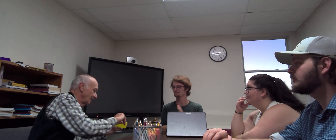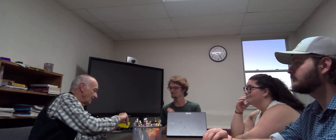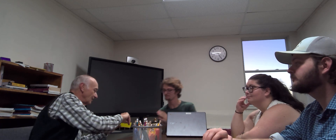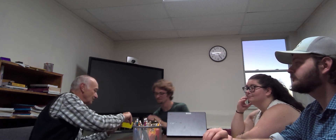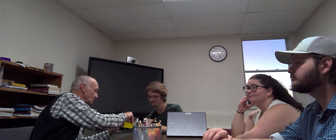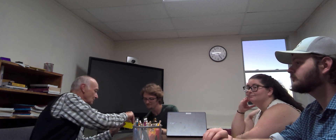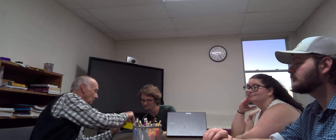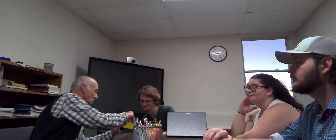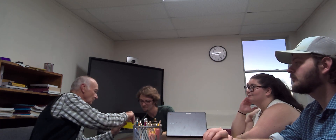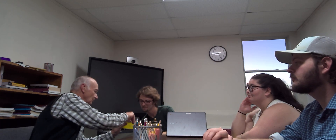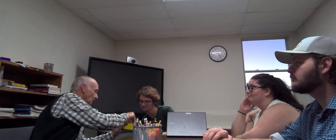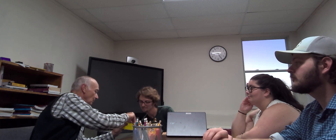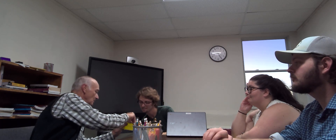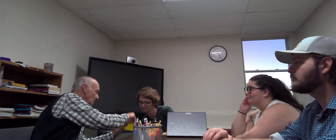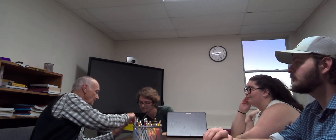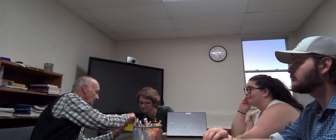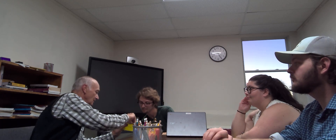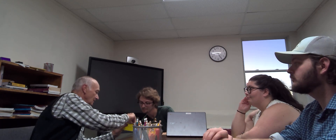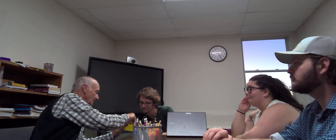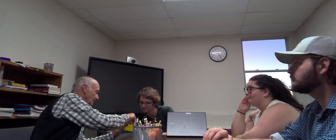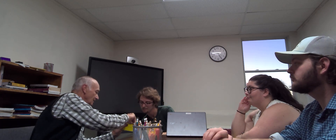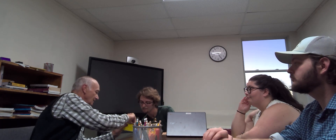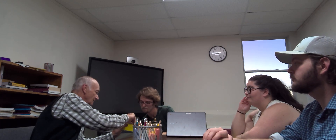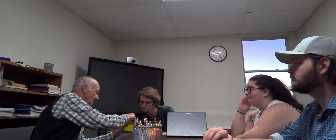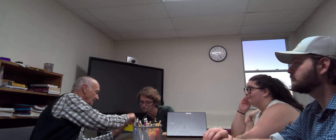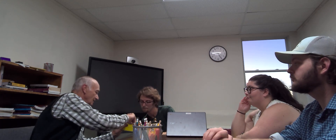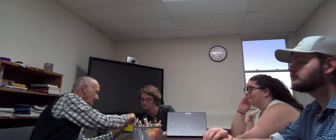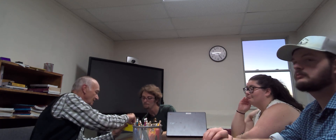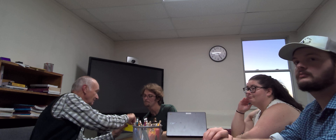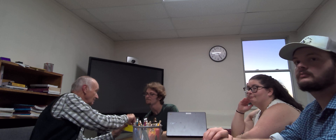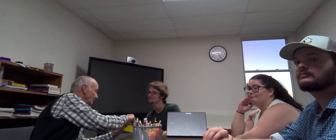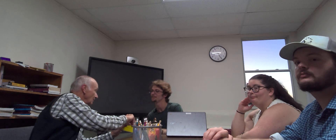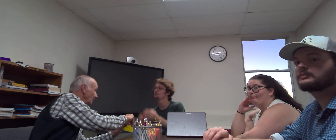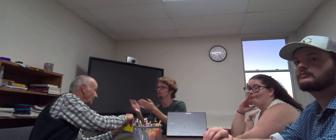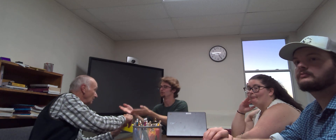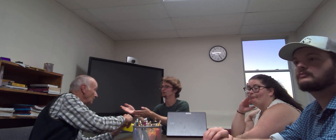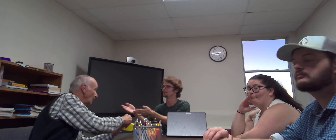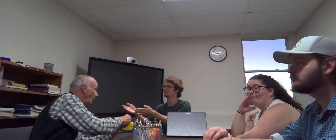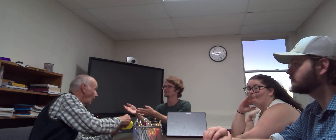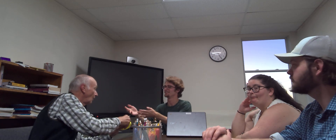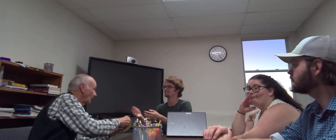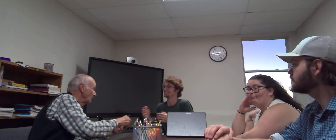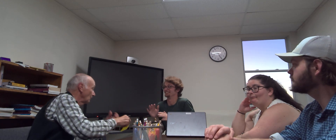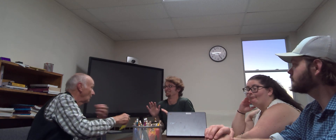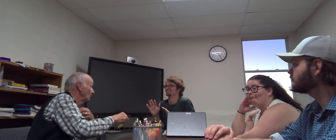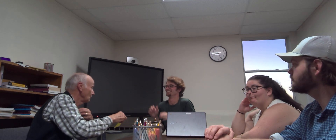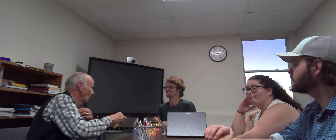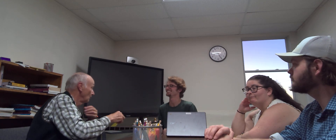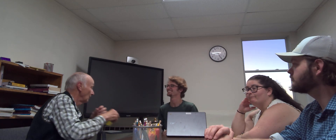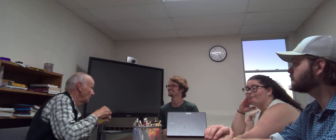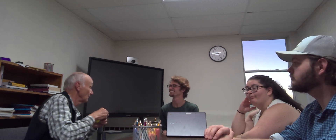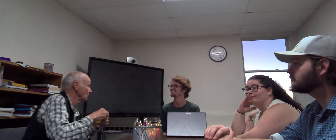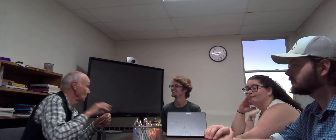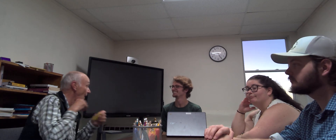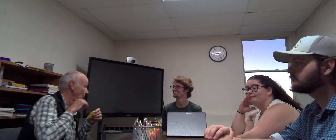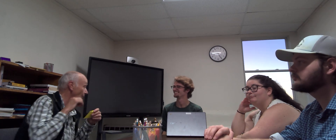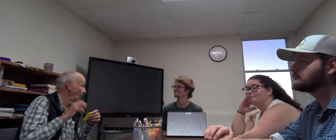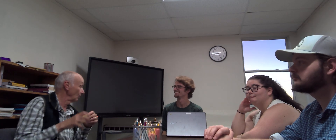okay. Is this supposed to refer to me? Oh, so we don't have to tell them what a problem You- is? Okay. No, they're supposed to figure it out. This is my. Yeah, they're supposed to figure out